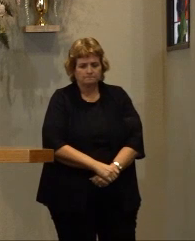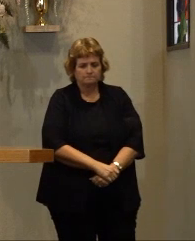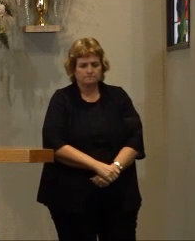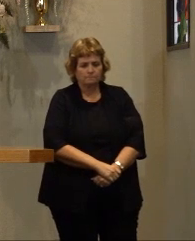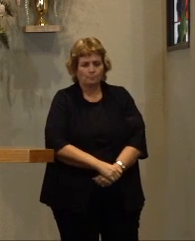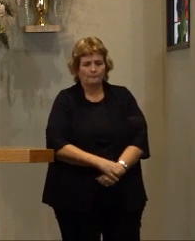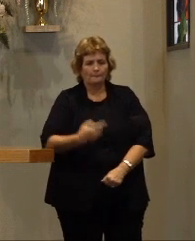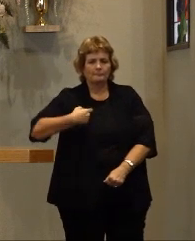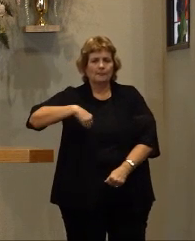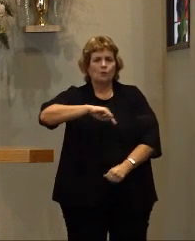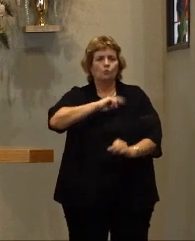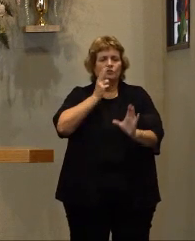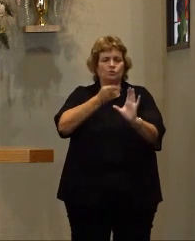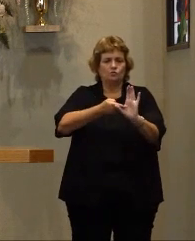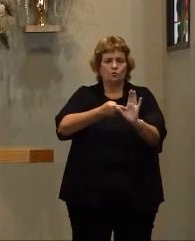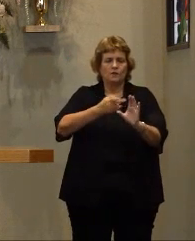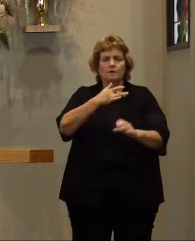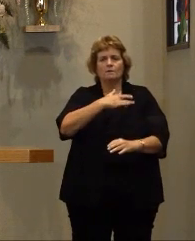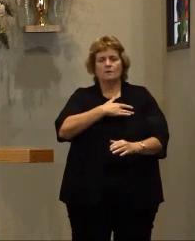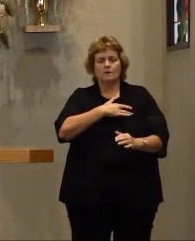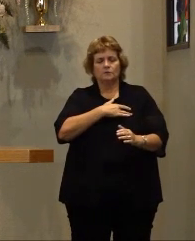We join our hearts in prayer.